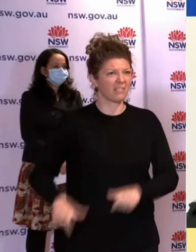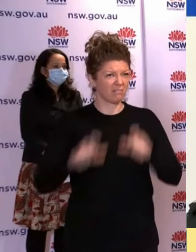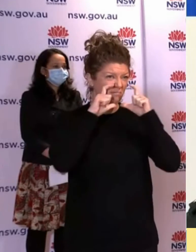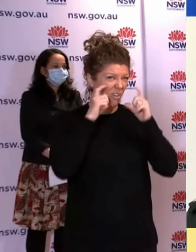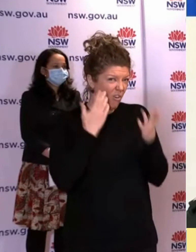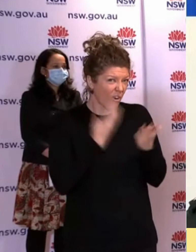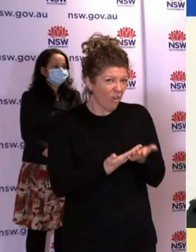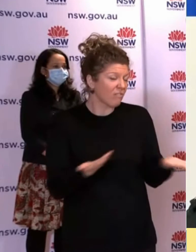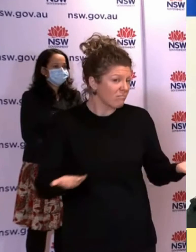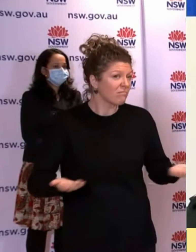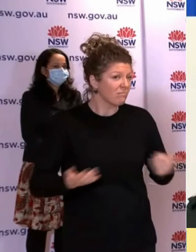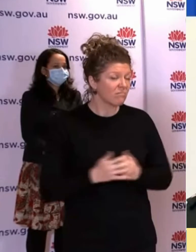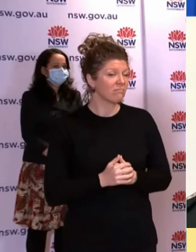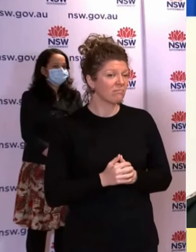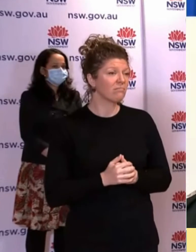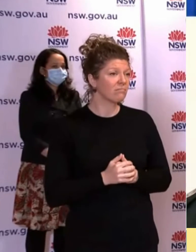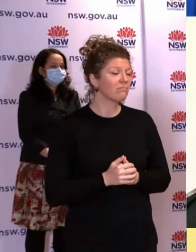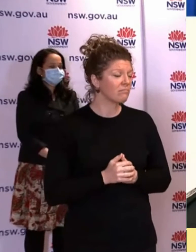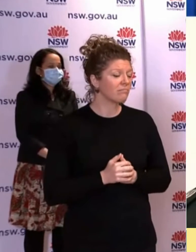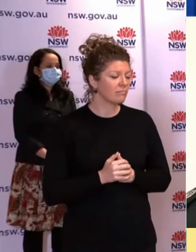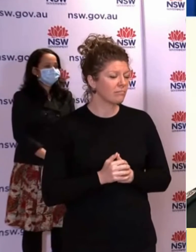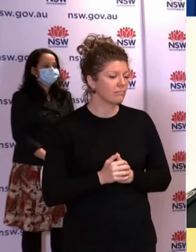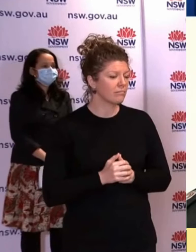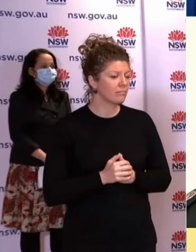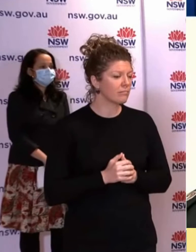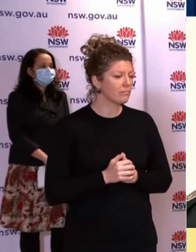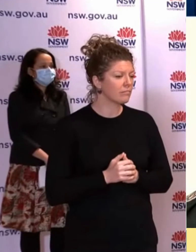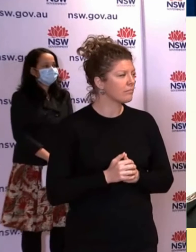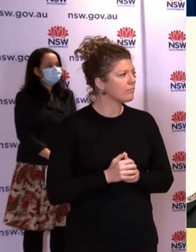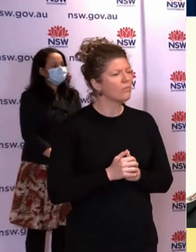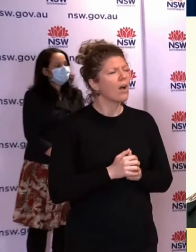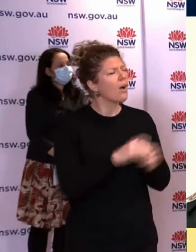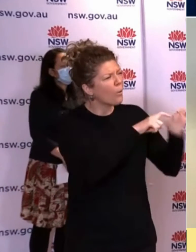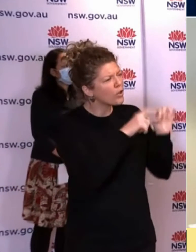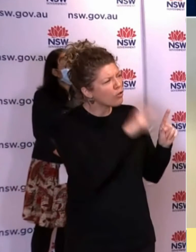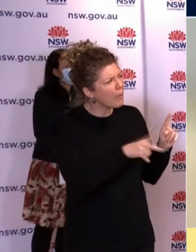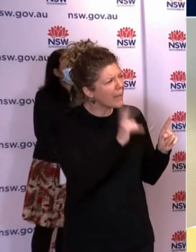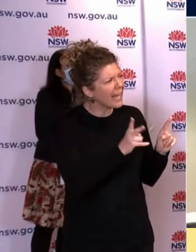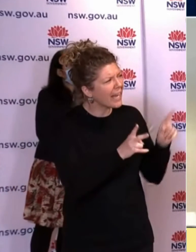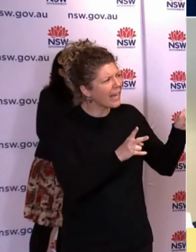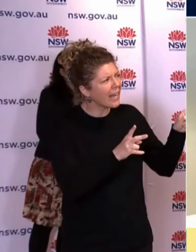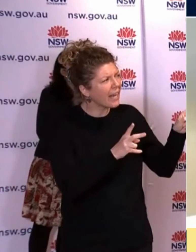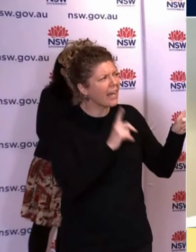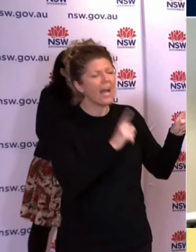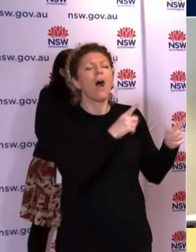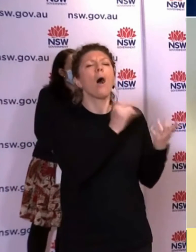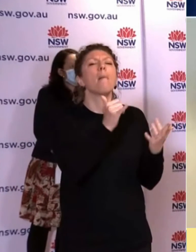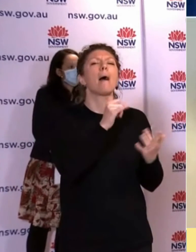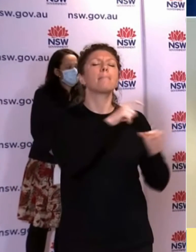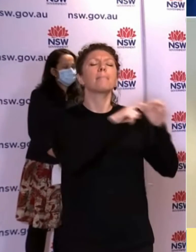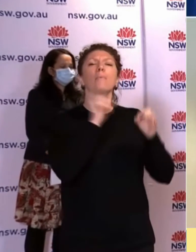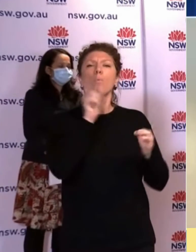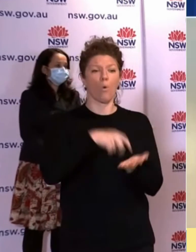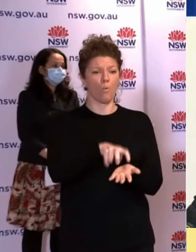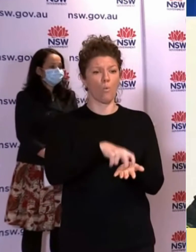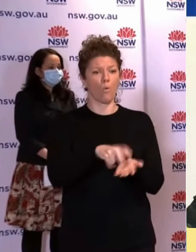that mask on? So in terms of the second part of your question, sorry? People walking to the shops as exercise. Yeah,